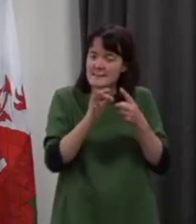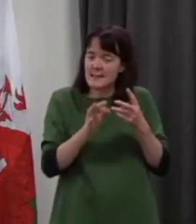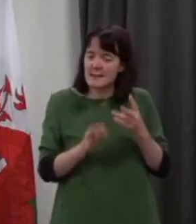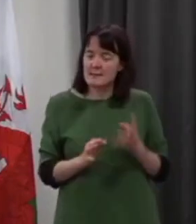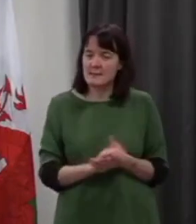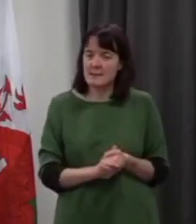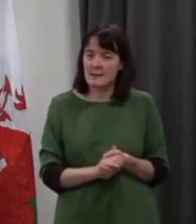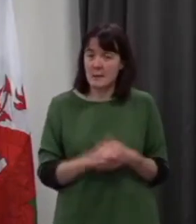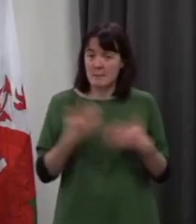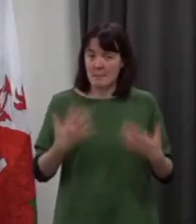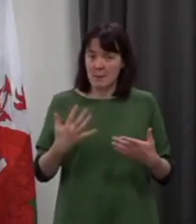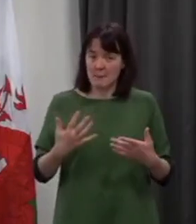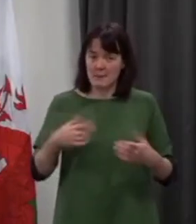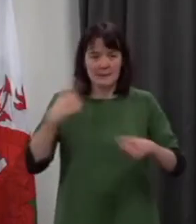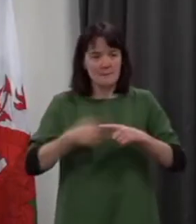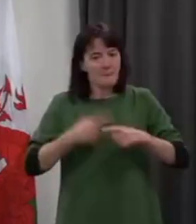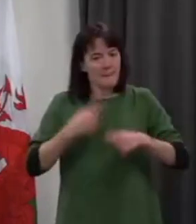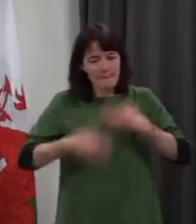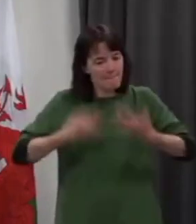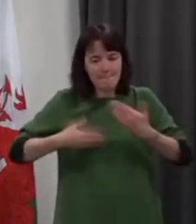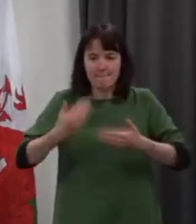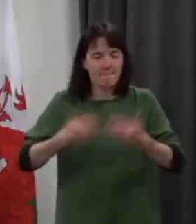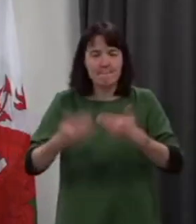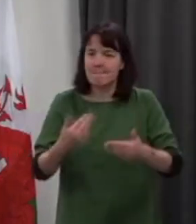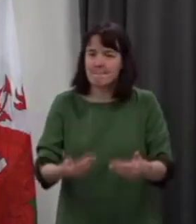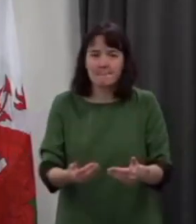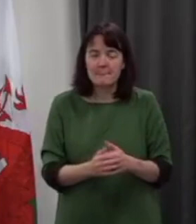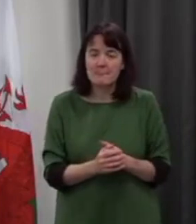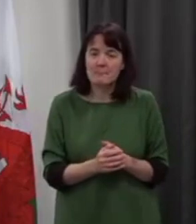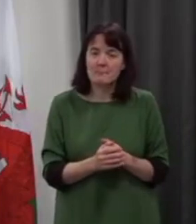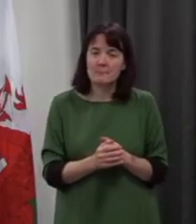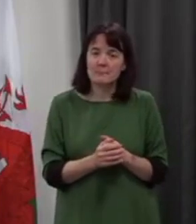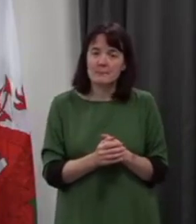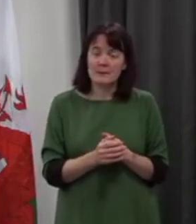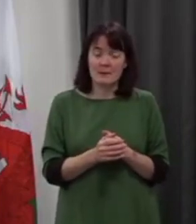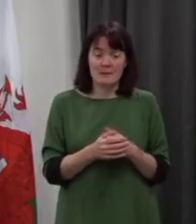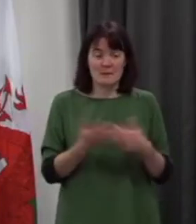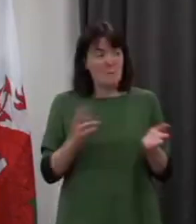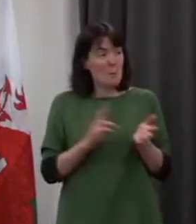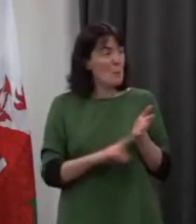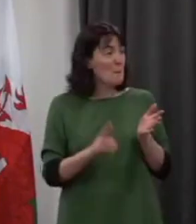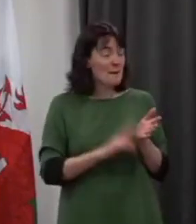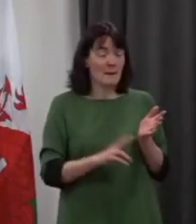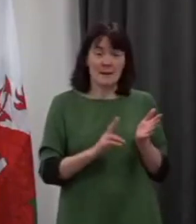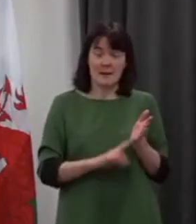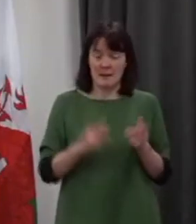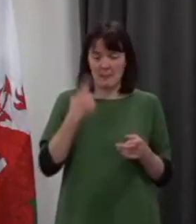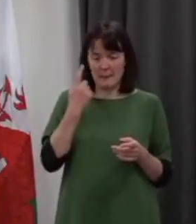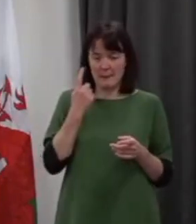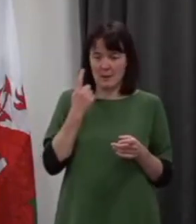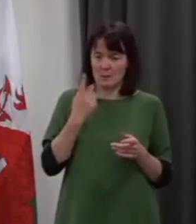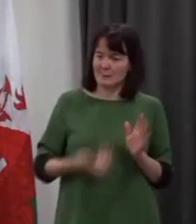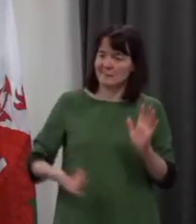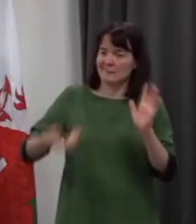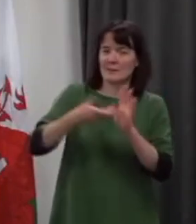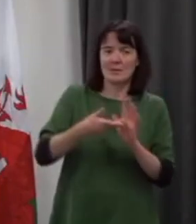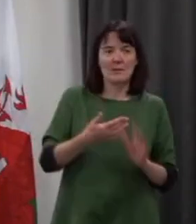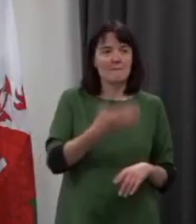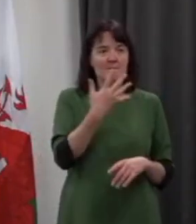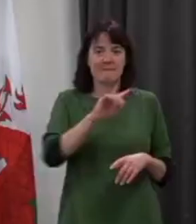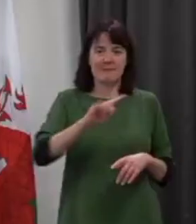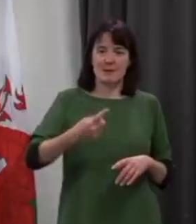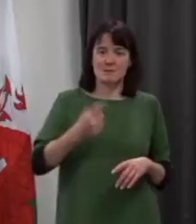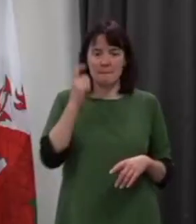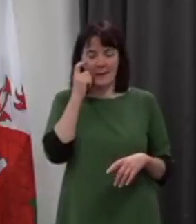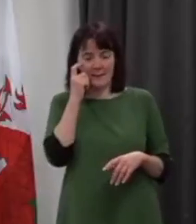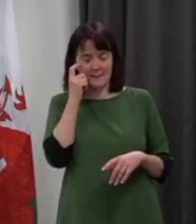moving at extraordinary speed. Normally, to make choices about having 5,000 plus beds in addition to